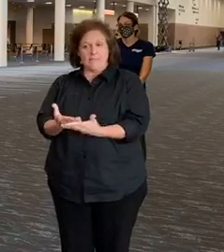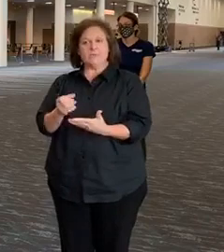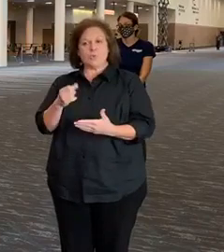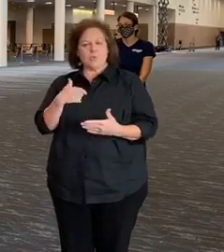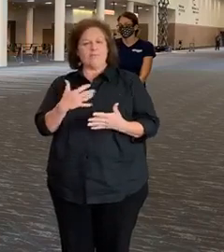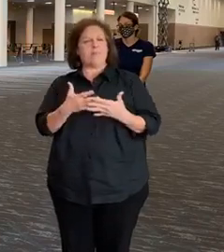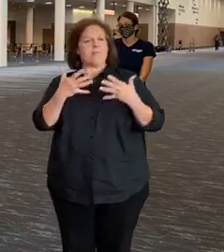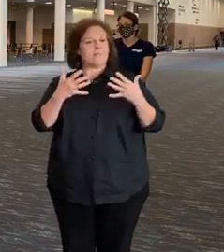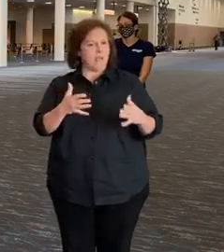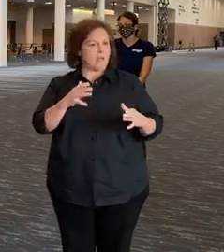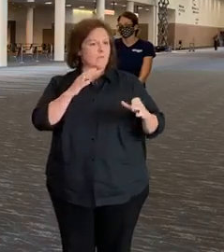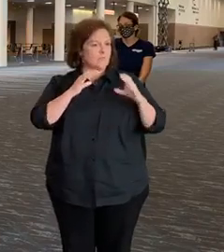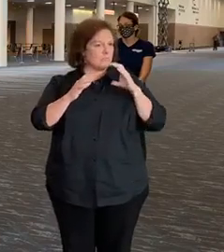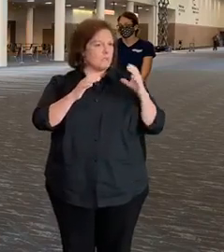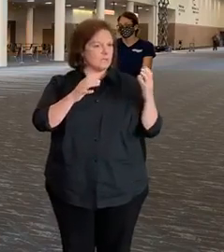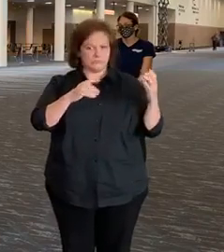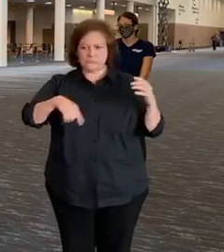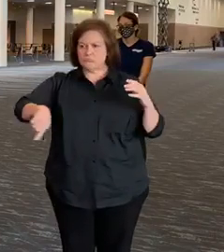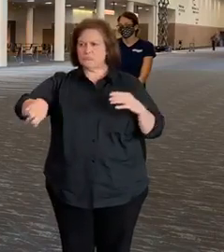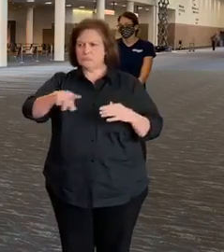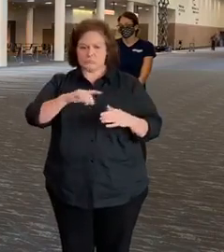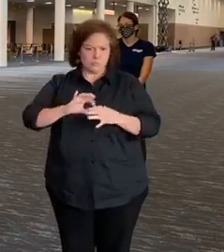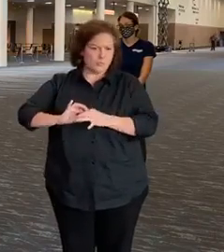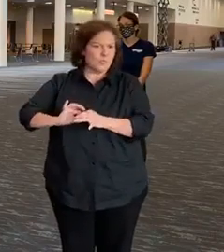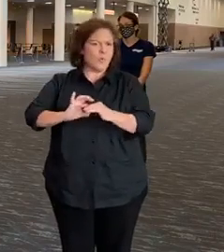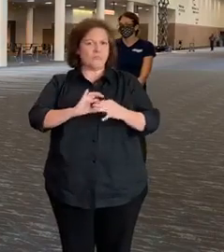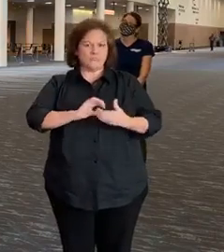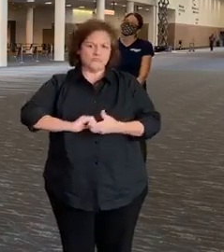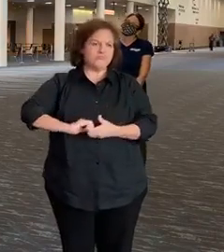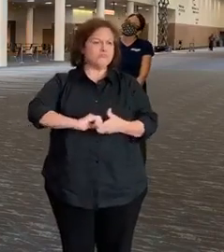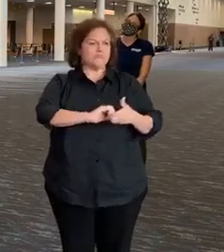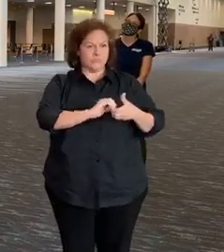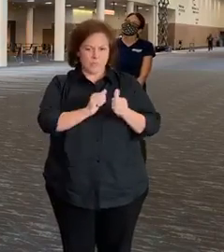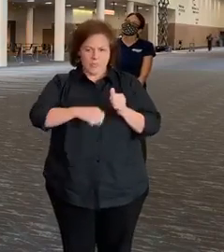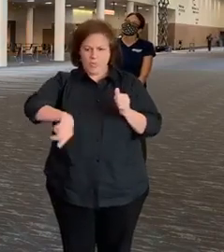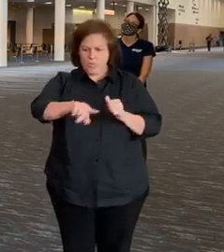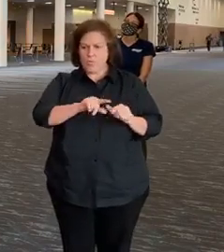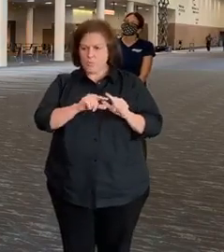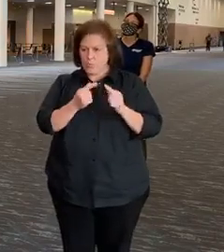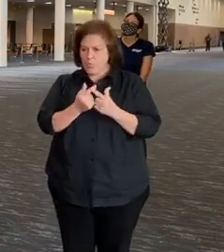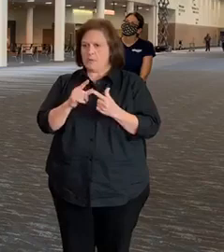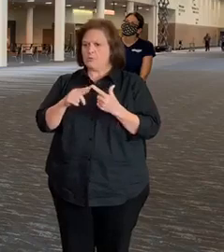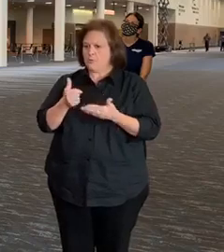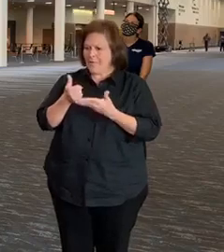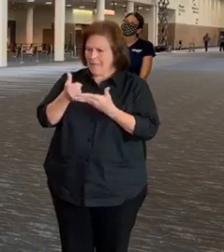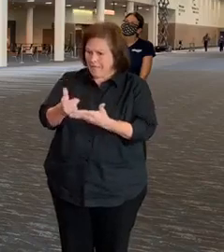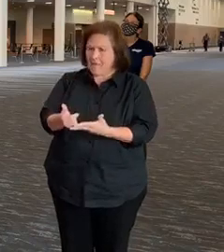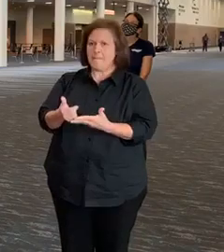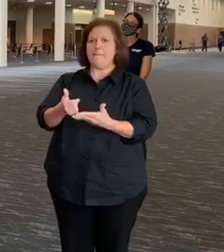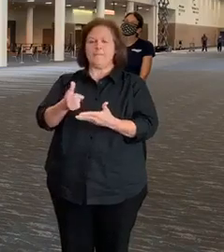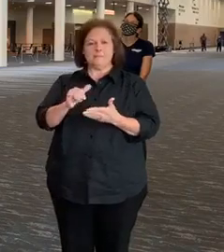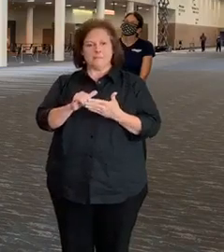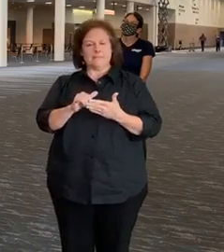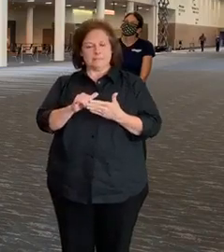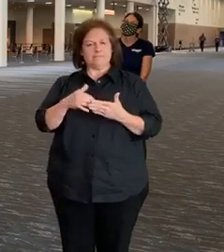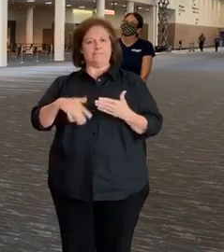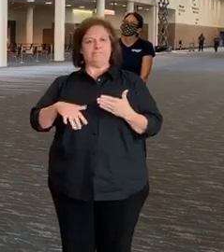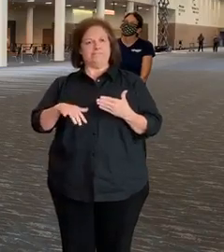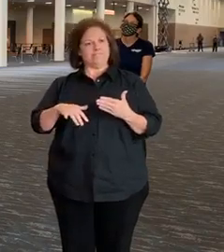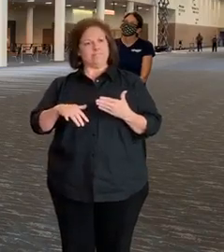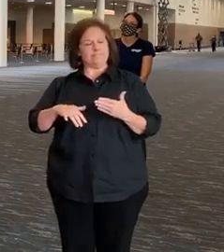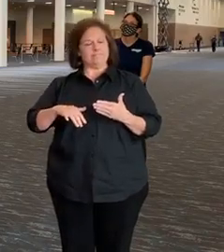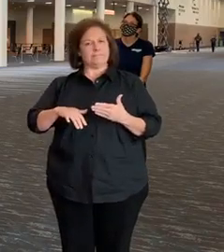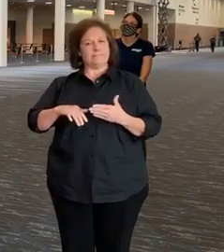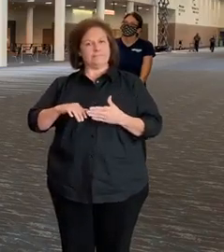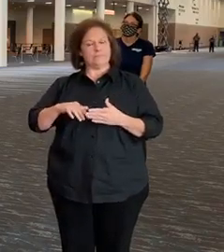good communications front there and able to coordinate together and respond to what is a very unique situation. You know, when